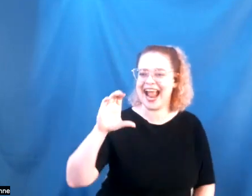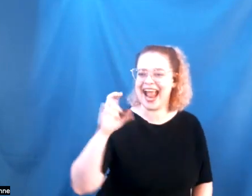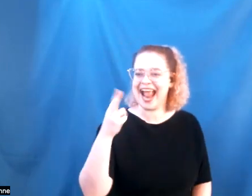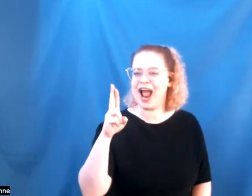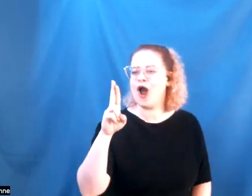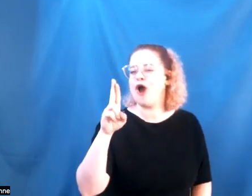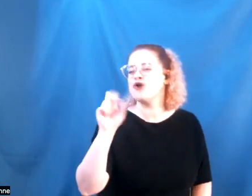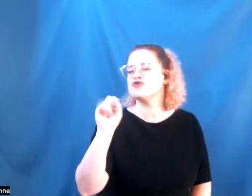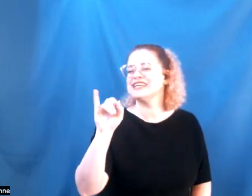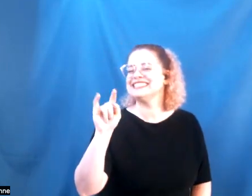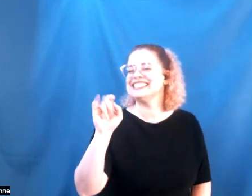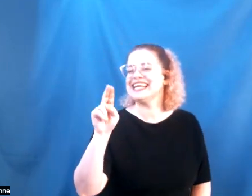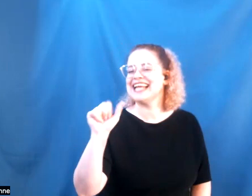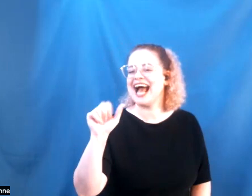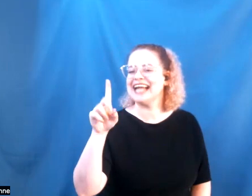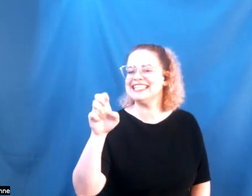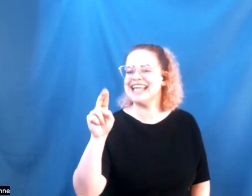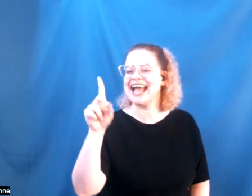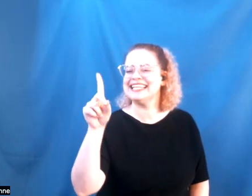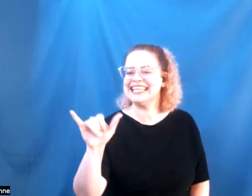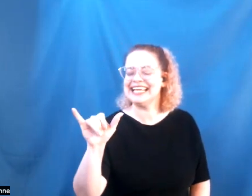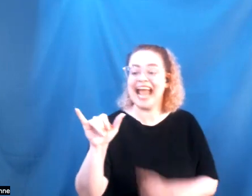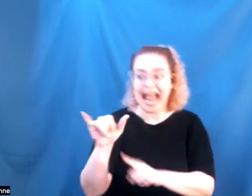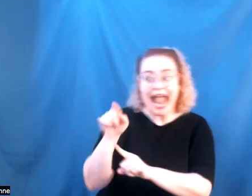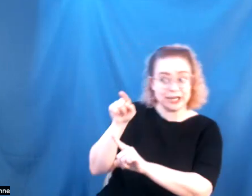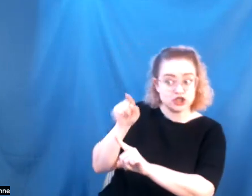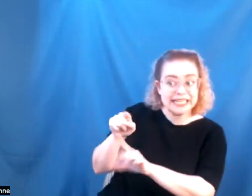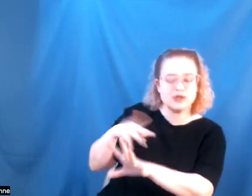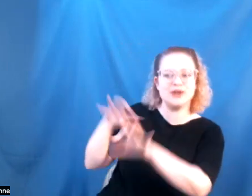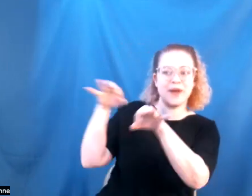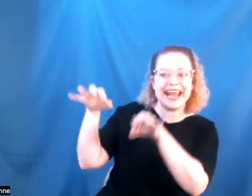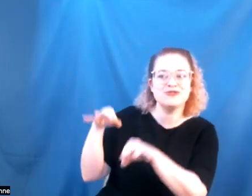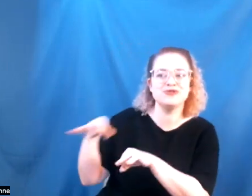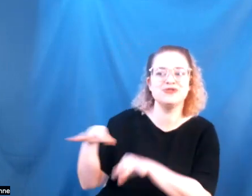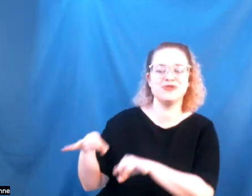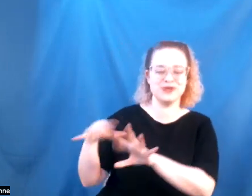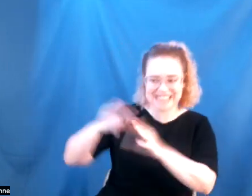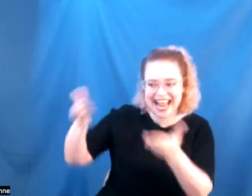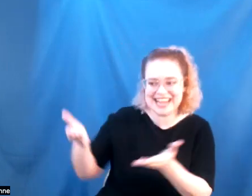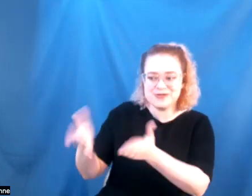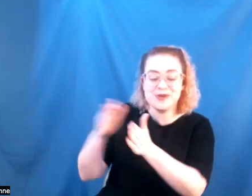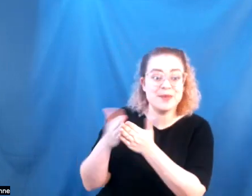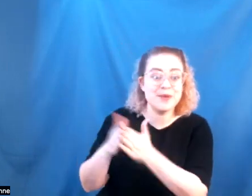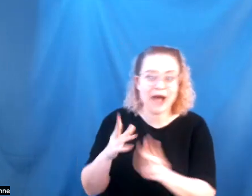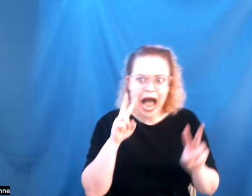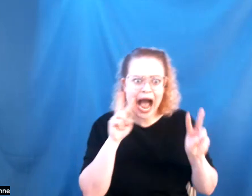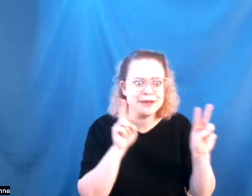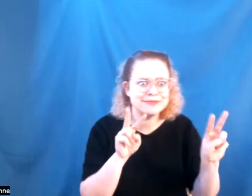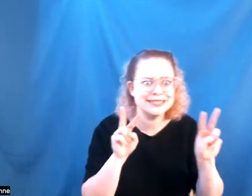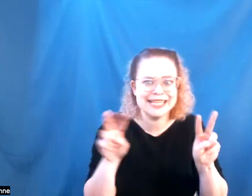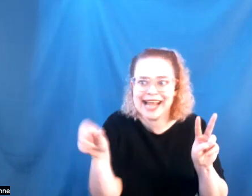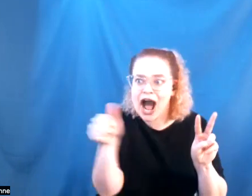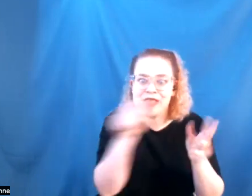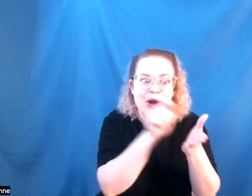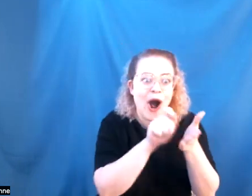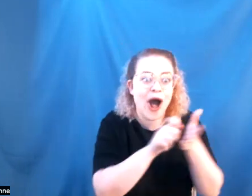the illustrator. She's going to tell you many wonderful things on this call. I see classrooms. I see other authors in here.